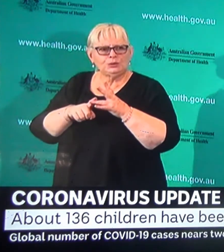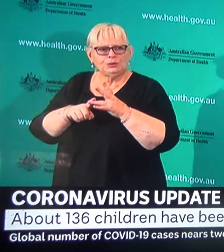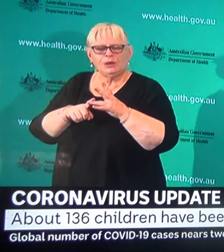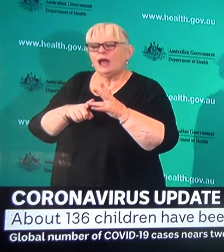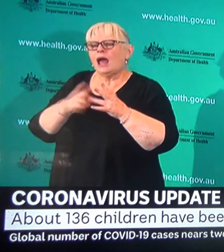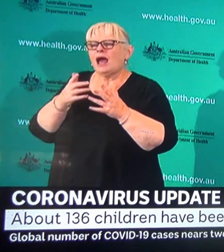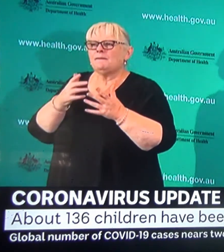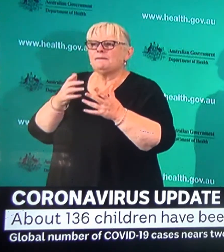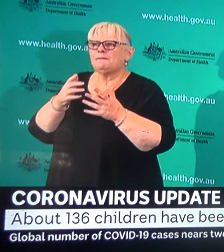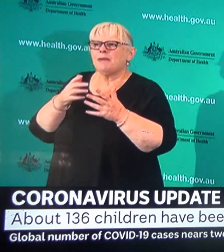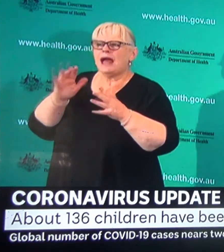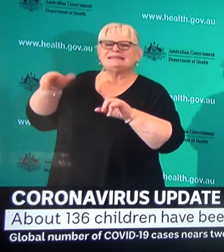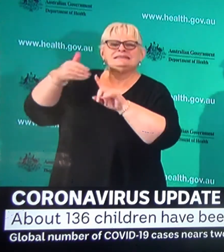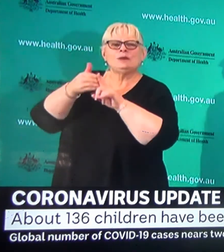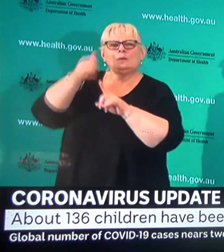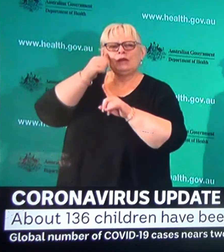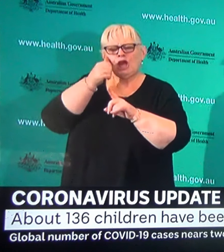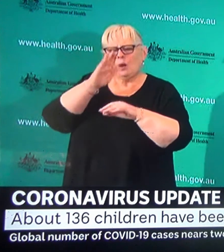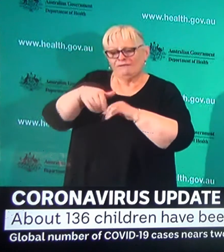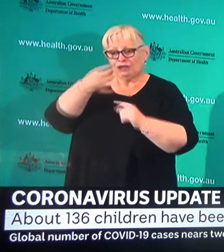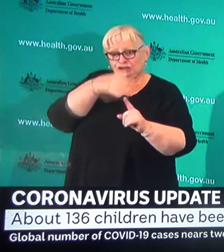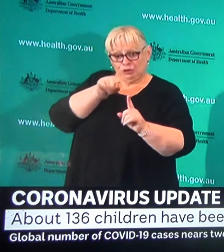children play in spreading the illness?